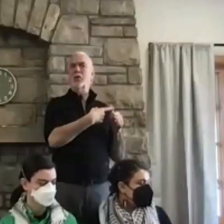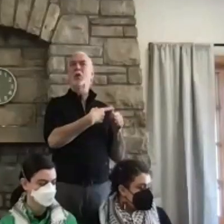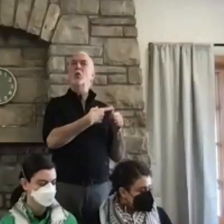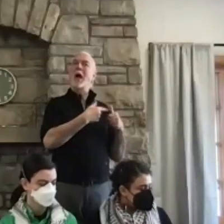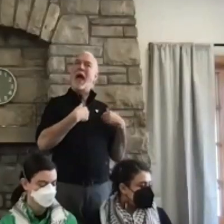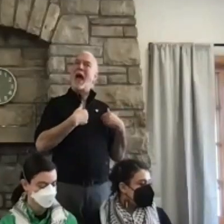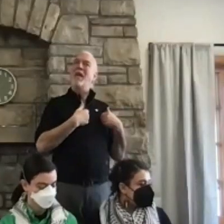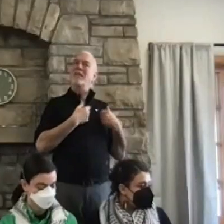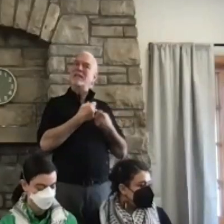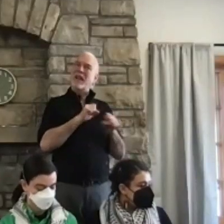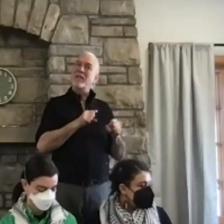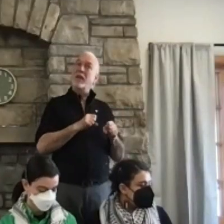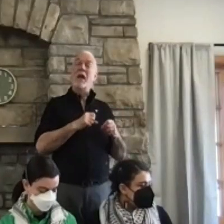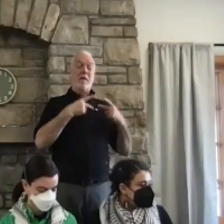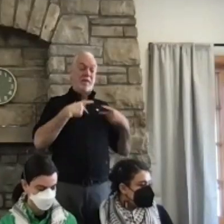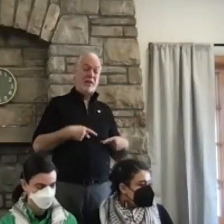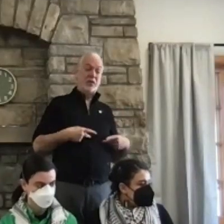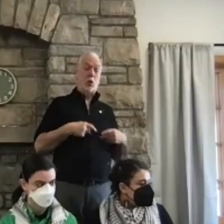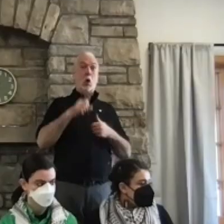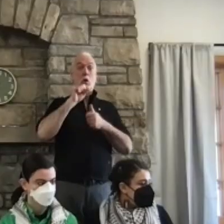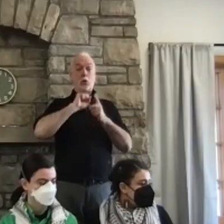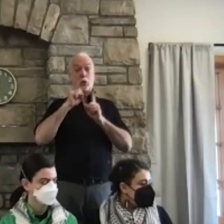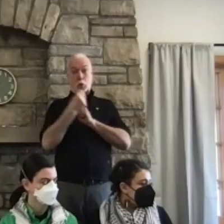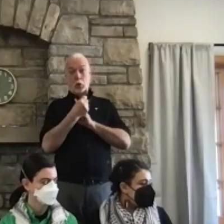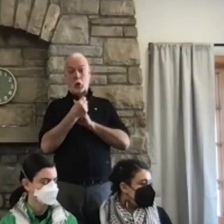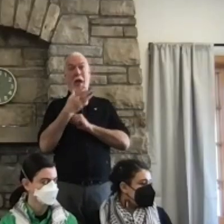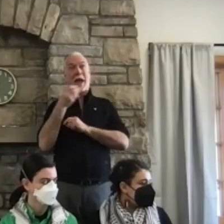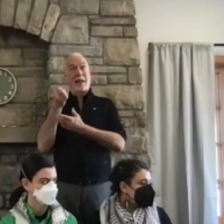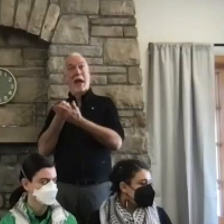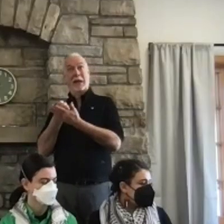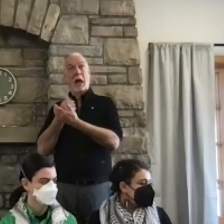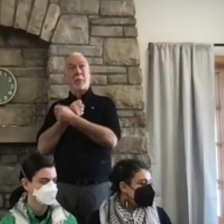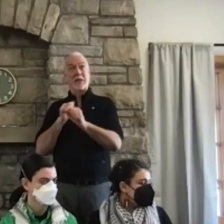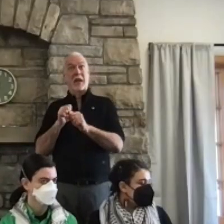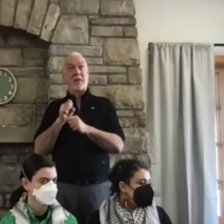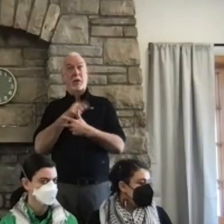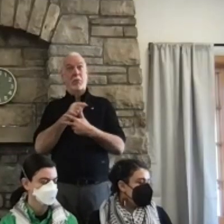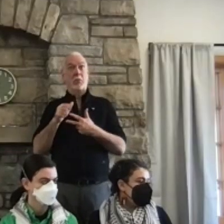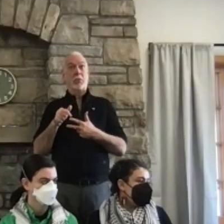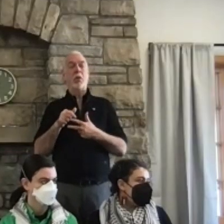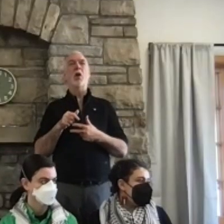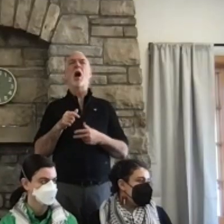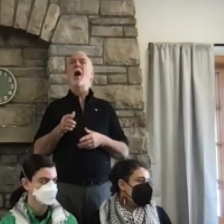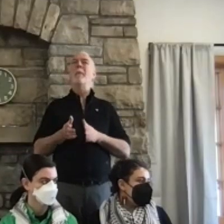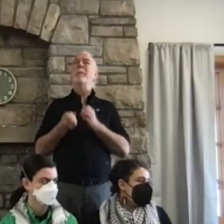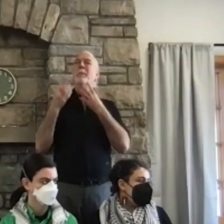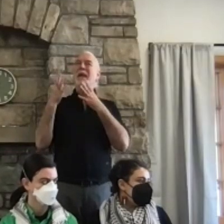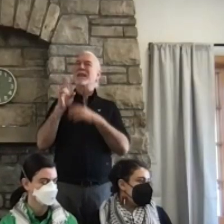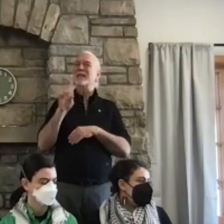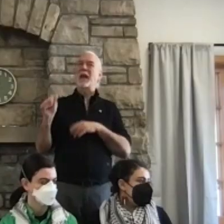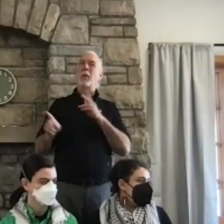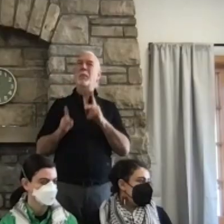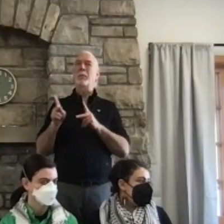safety, social safety, and economic safety. And as Aaron was discussing, many disabled people live in poverty due to